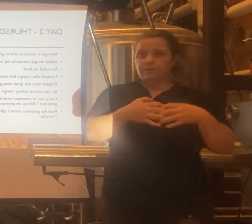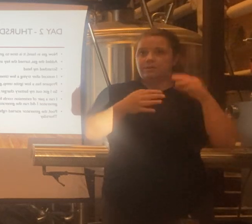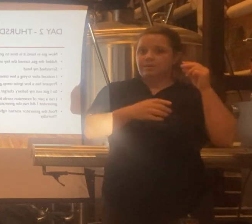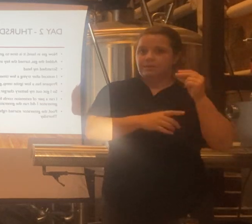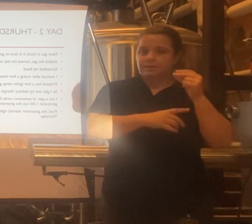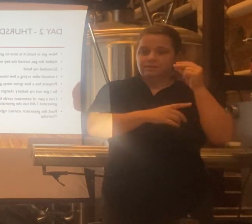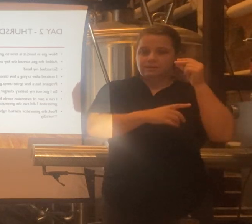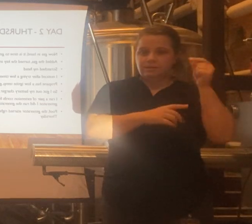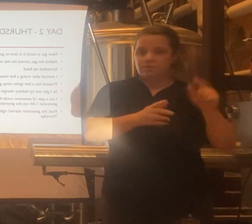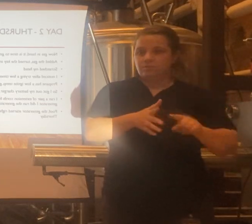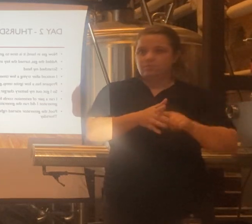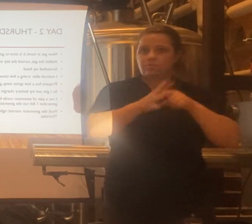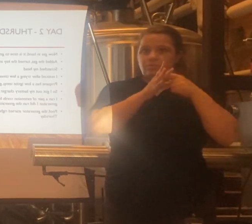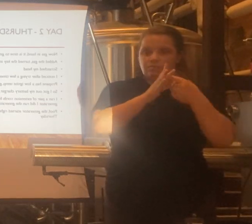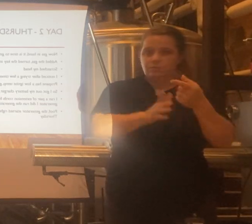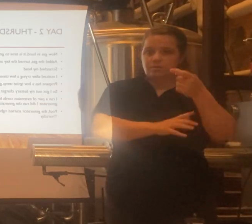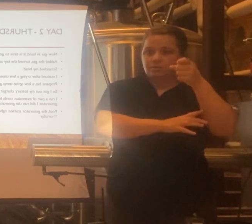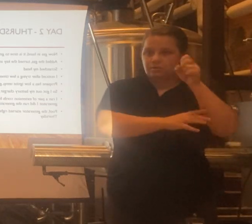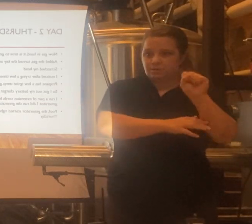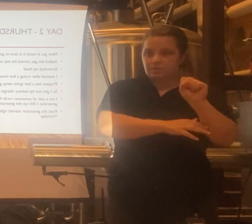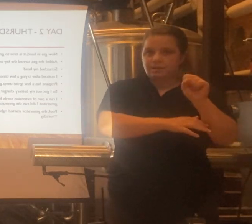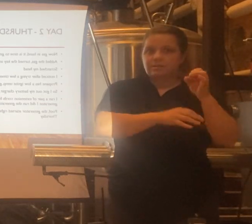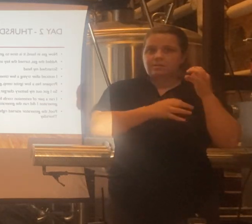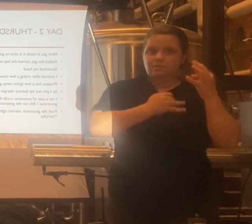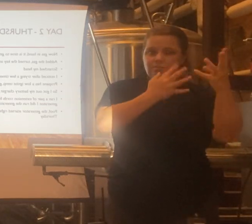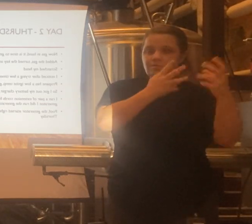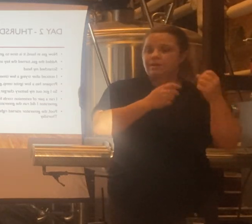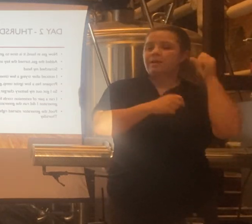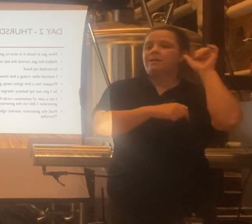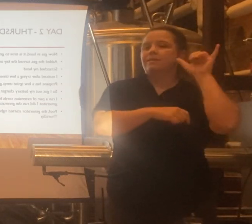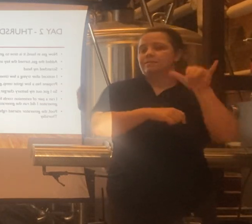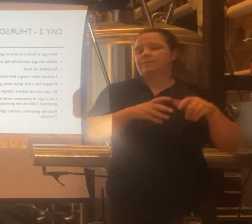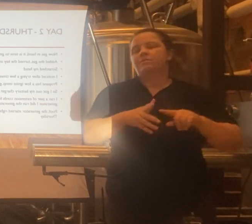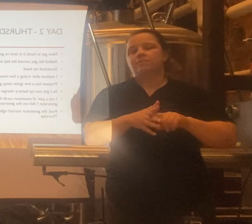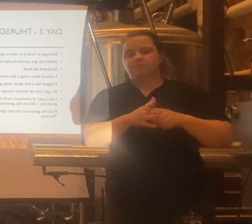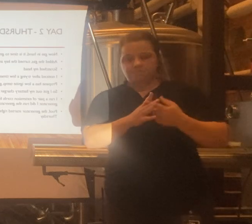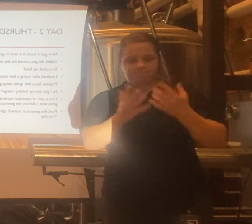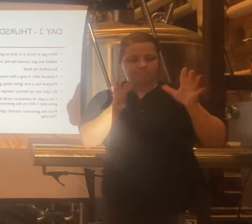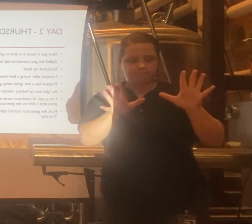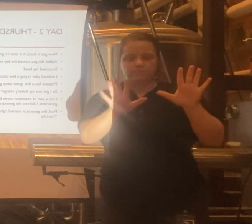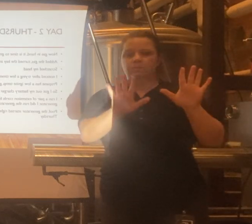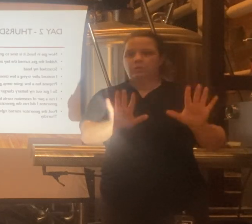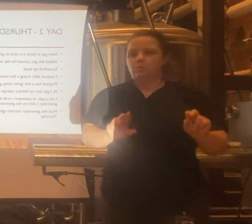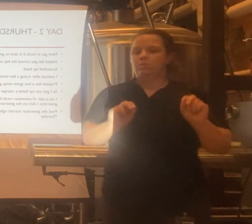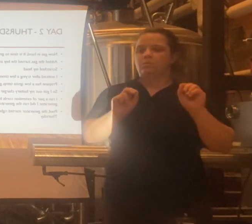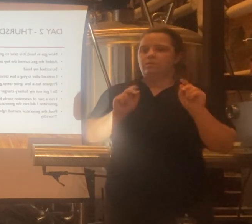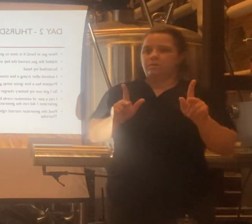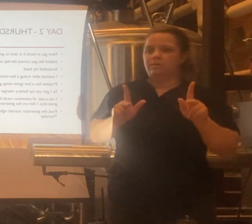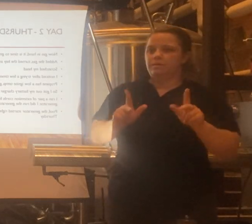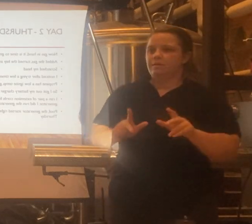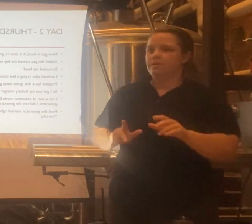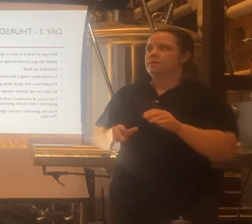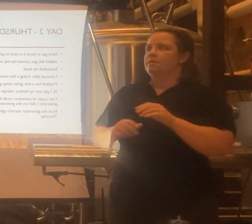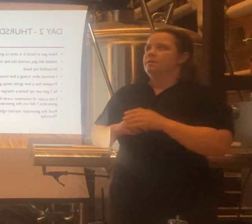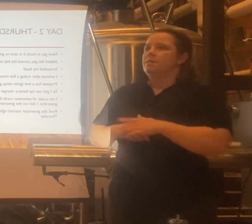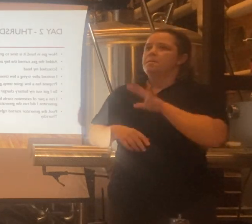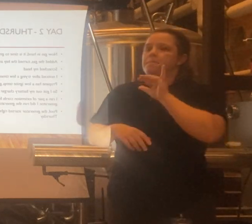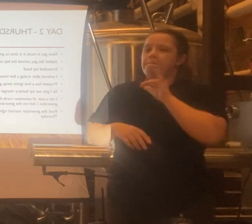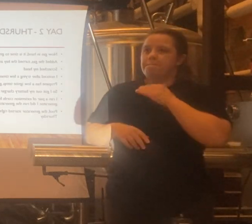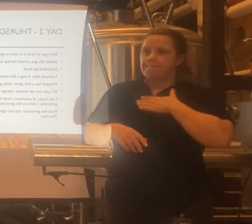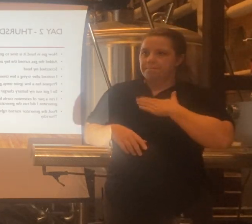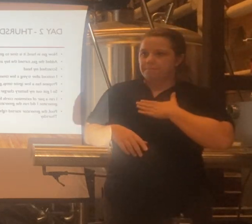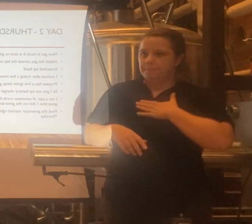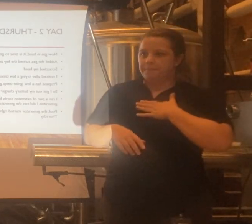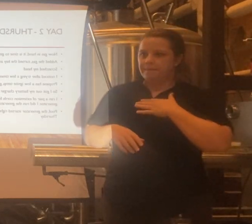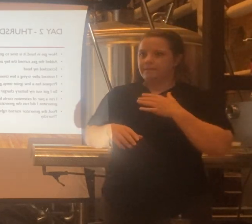up. So my solar workshop with all the battery storage, with a couple extension cords, is what actually got my generator going. So this is something